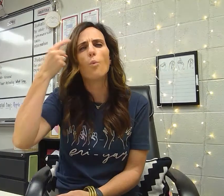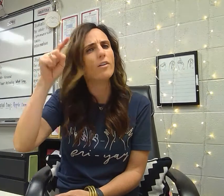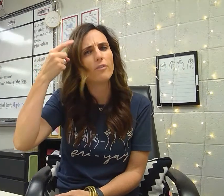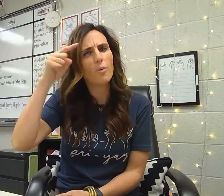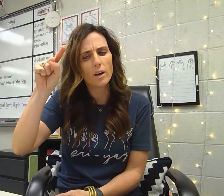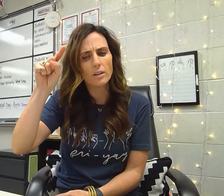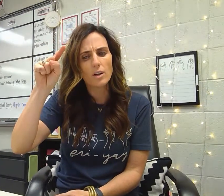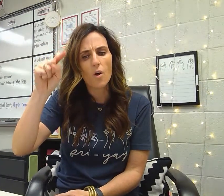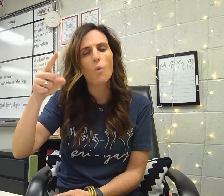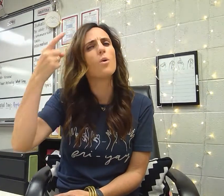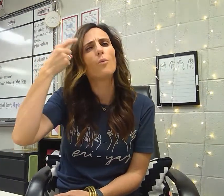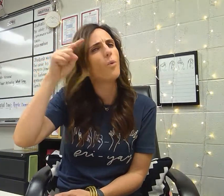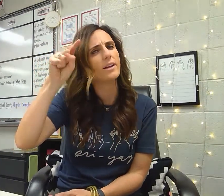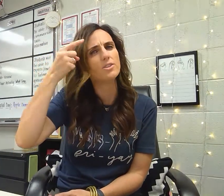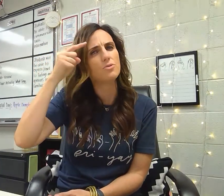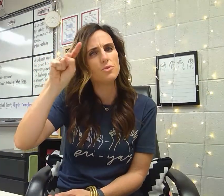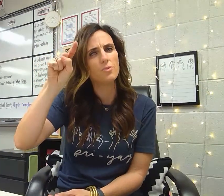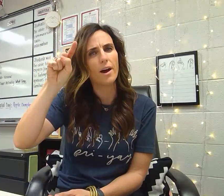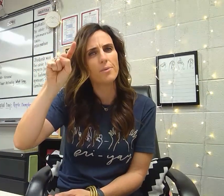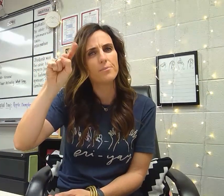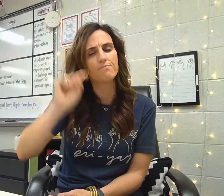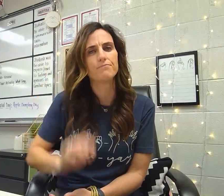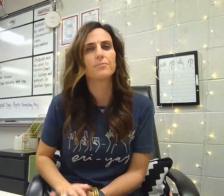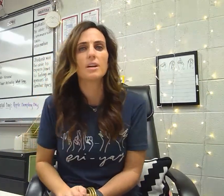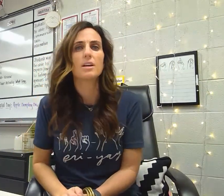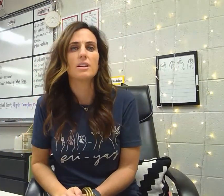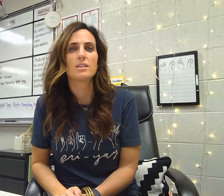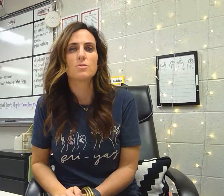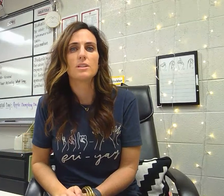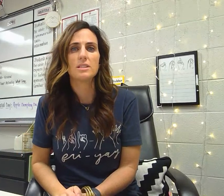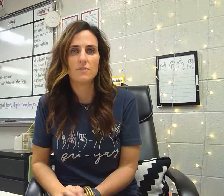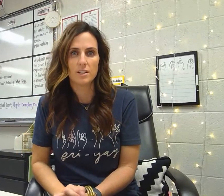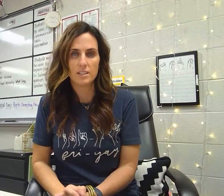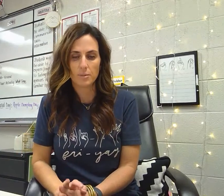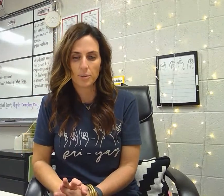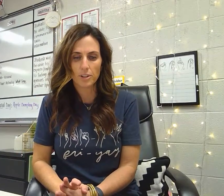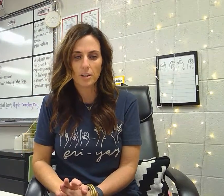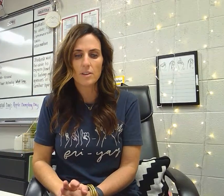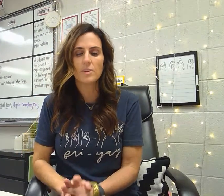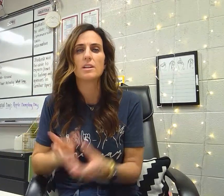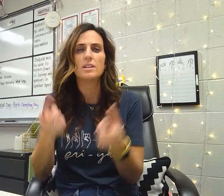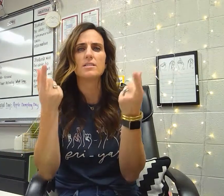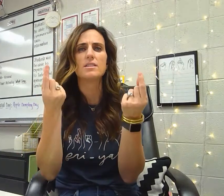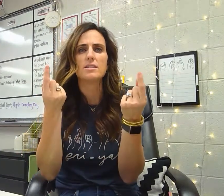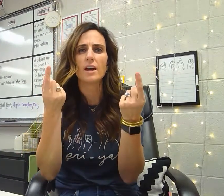what for or why did you do that. The next one is very similar. It's this